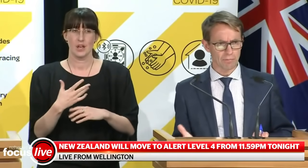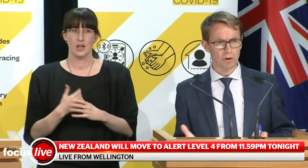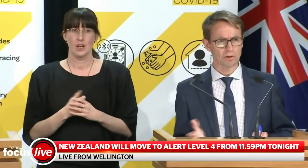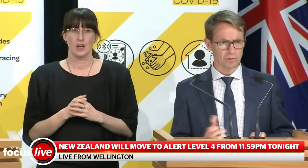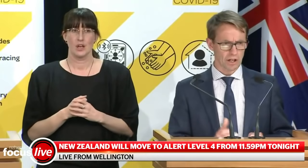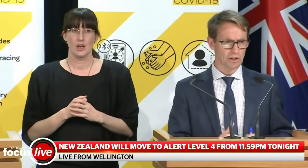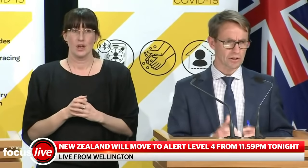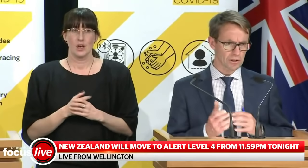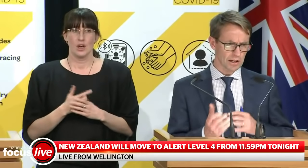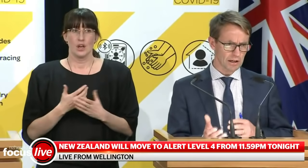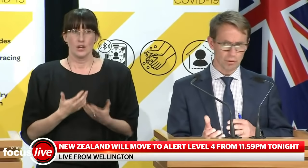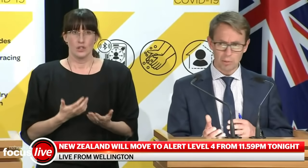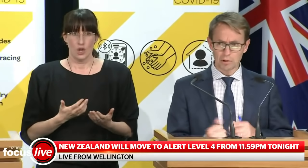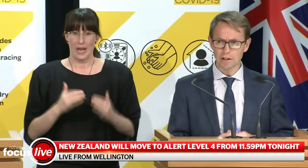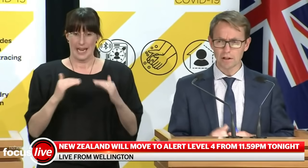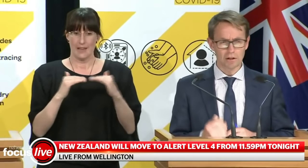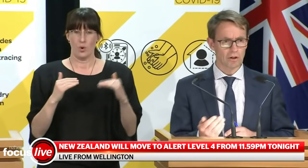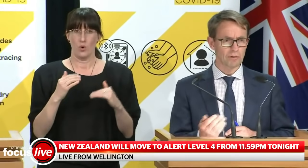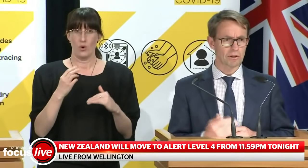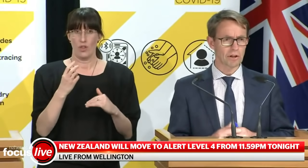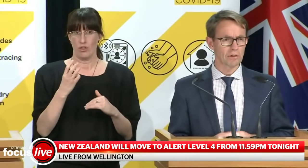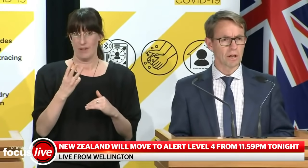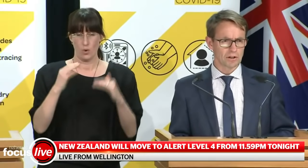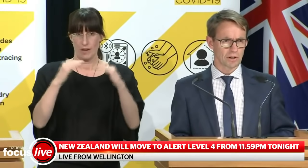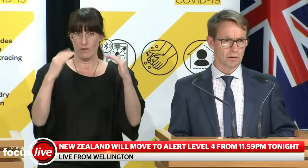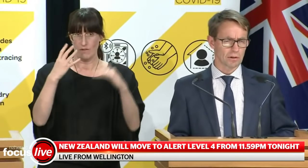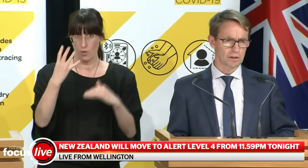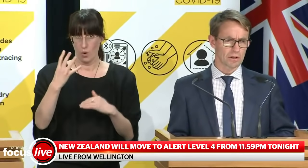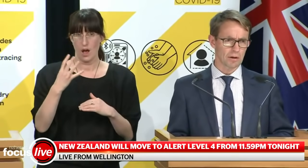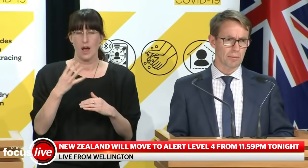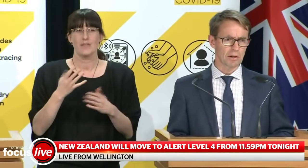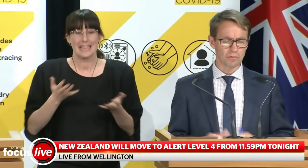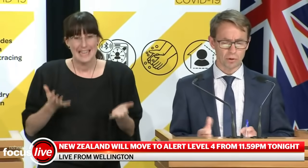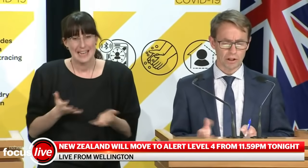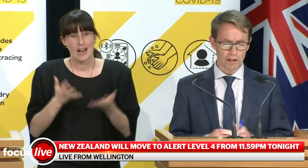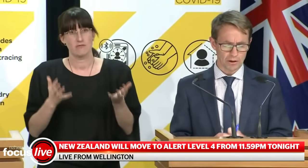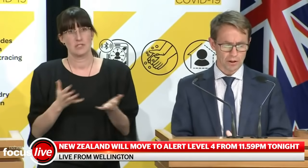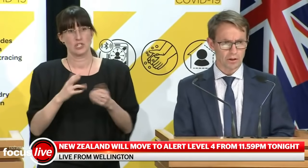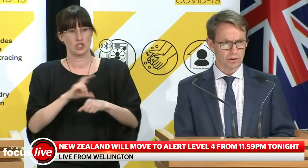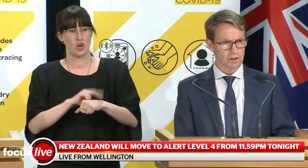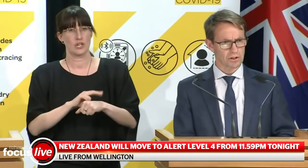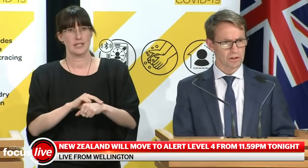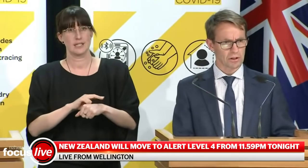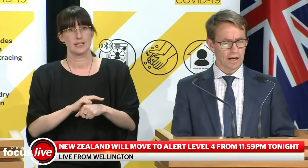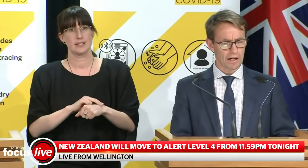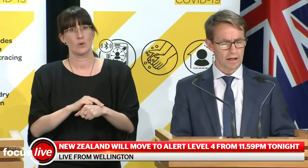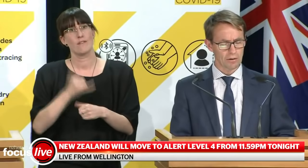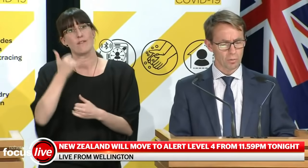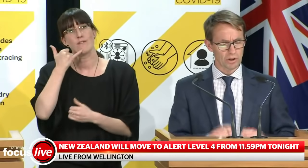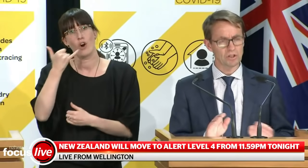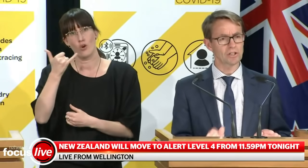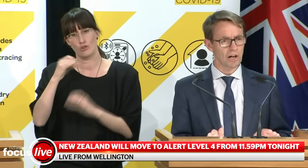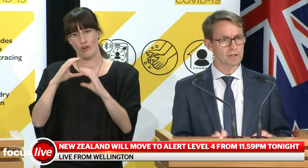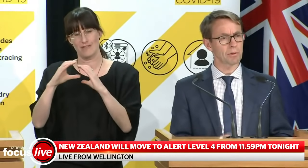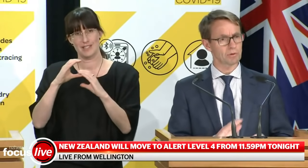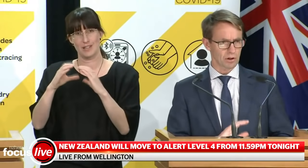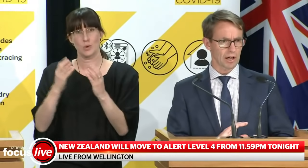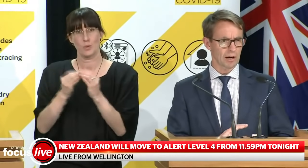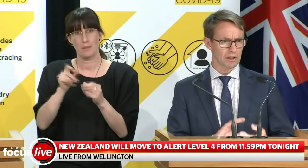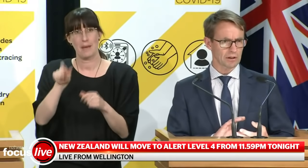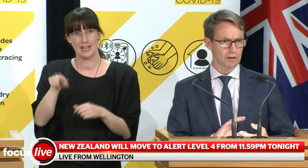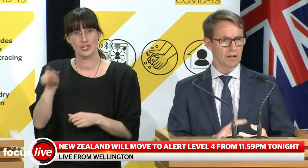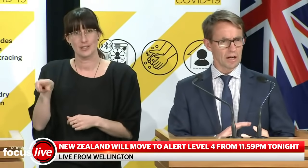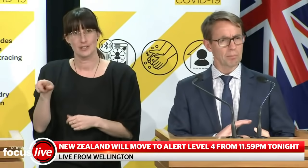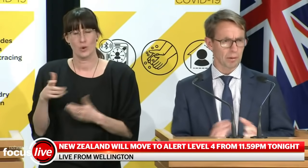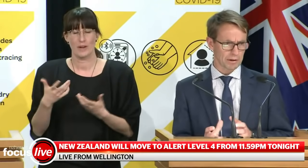their consultations remotely via video. So it's a matter of working out not just which sites, but also